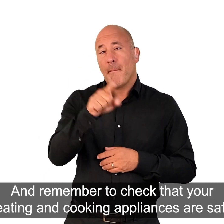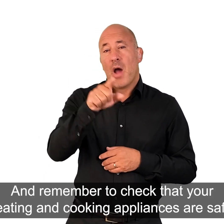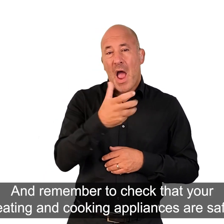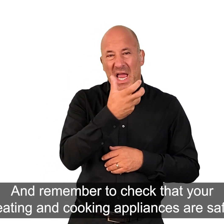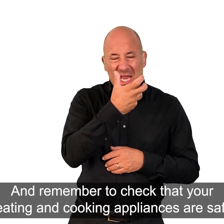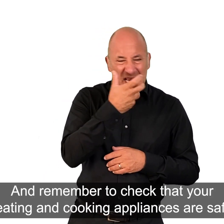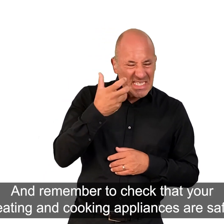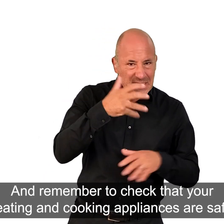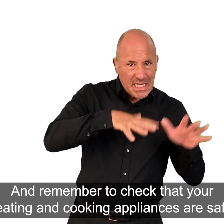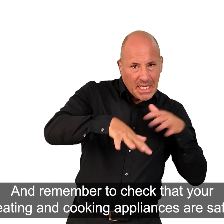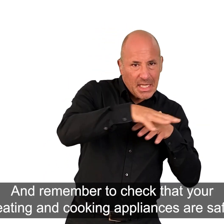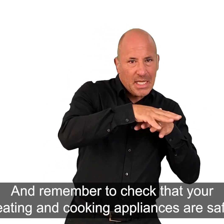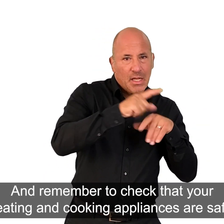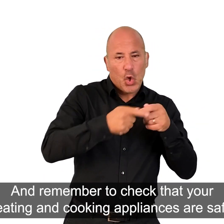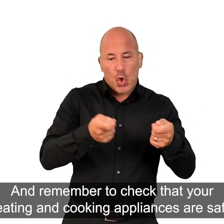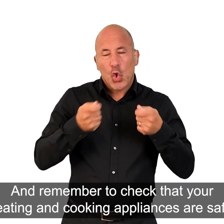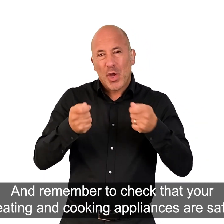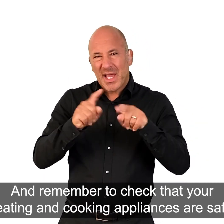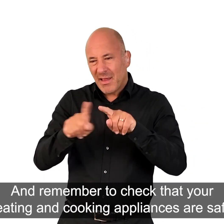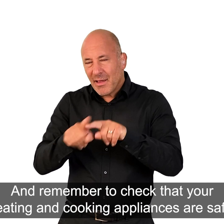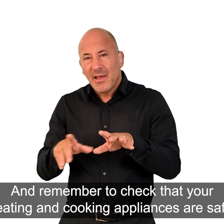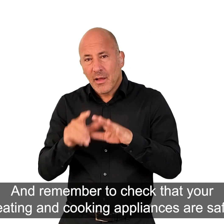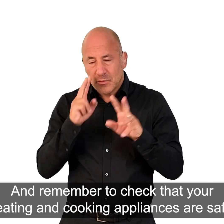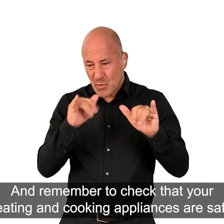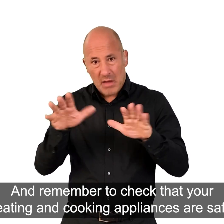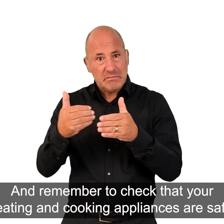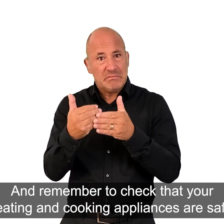And remember to check that your heating and cooking appliances are safe.